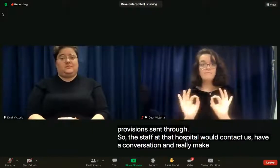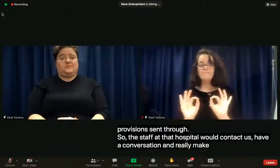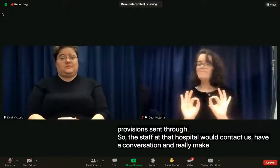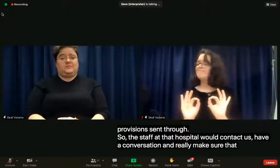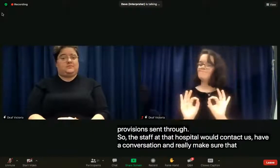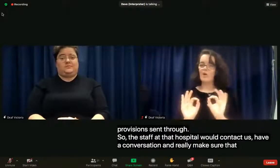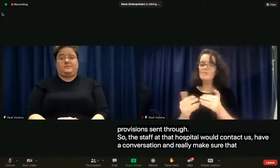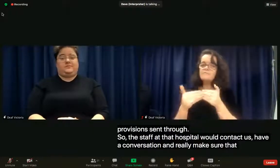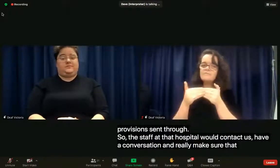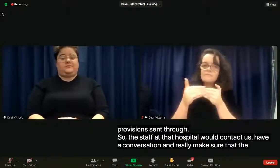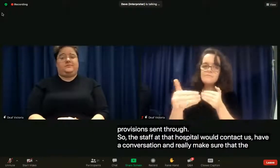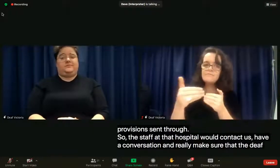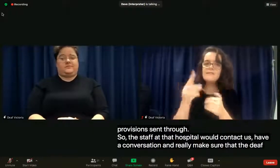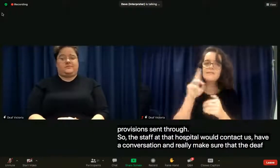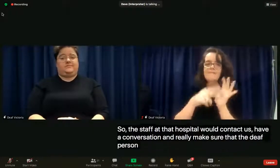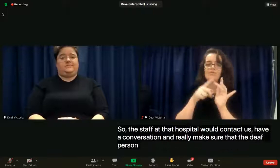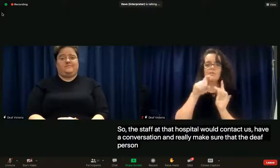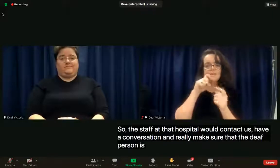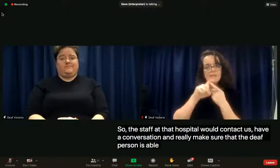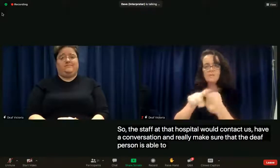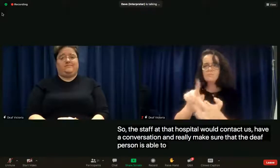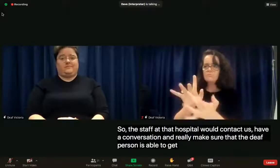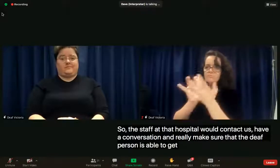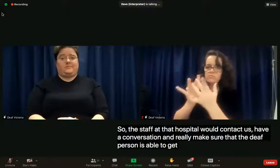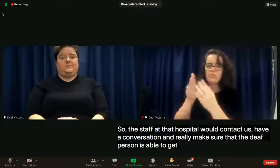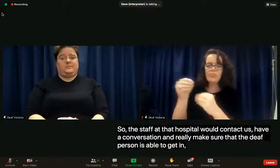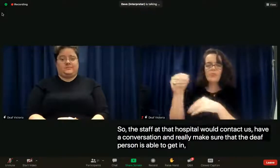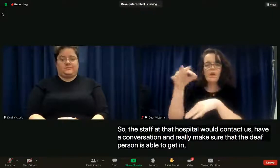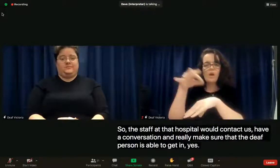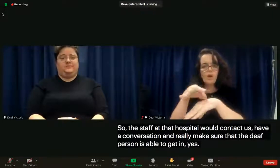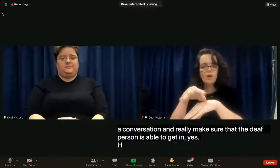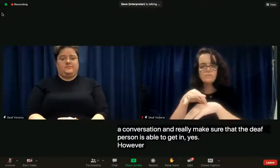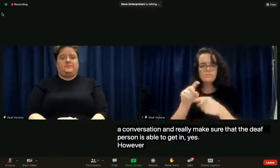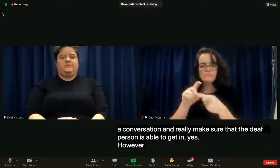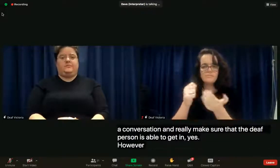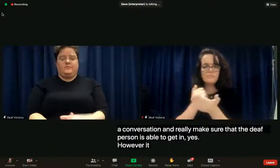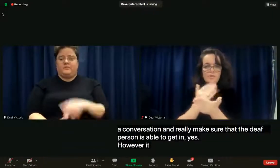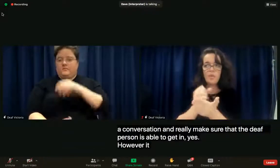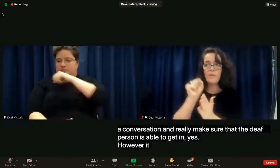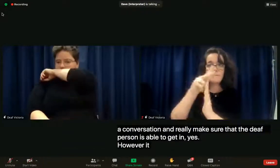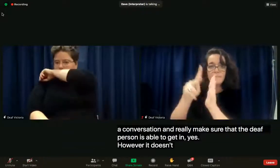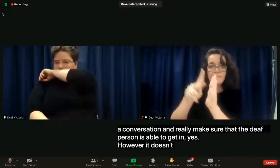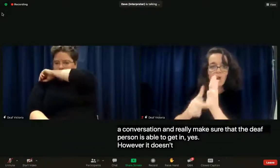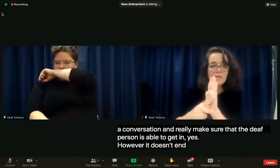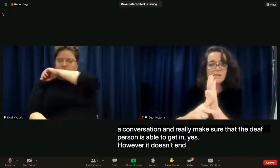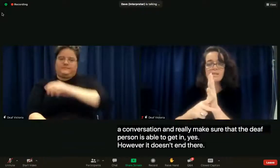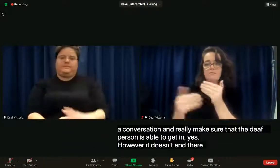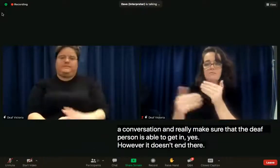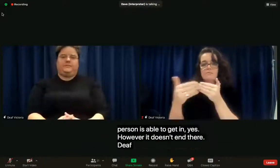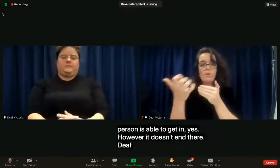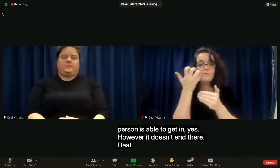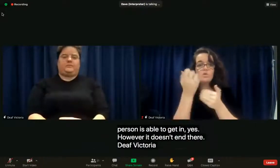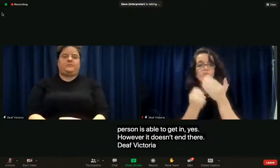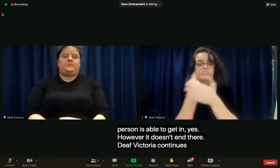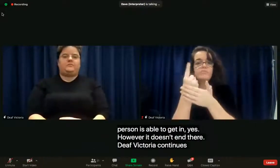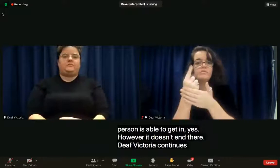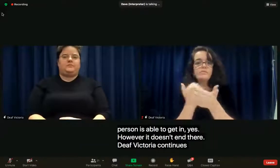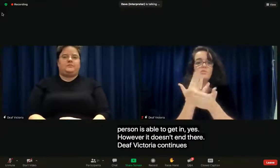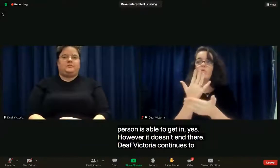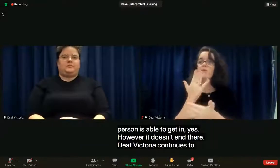get in, yes. However, it doesn't end there. Deaf Victoria continues to liaise with the hospital, just ensuring that their policies,